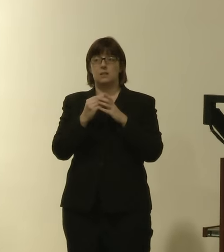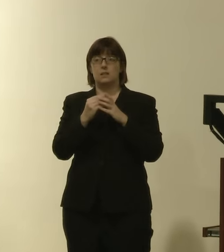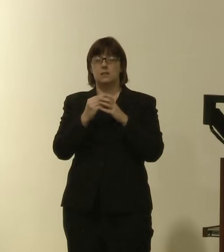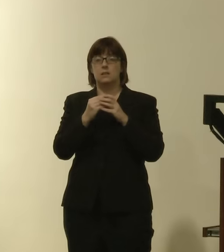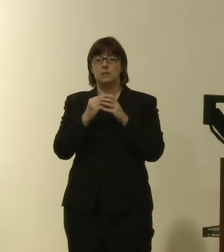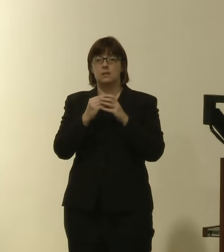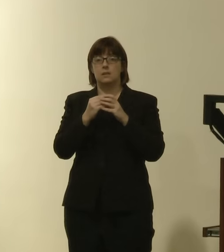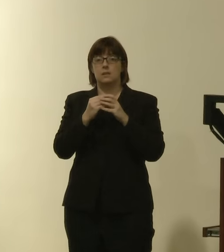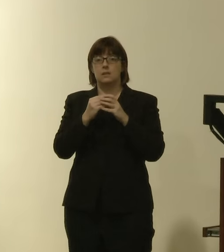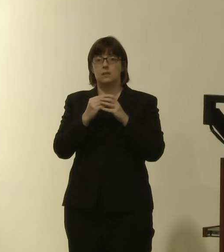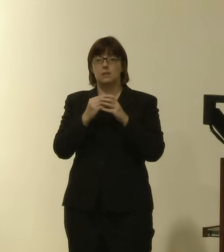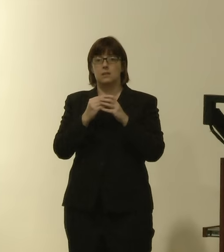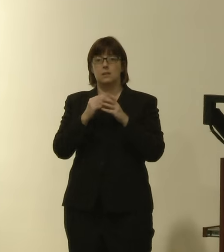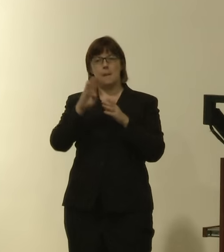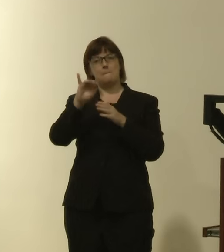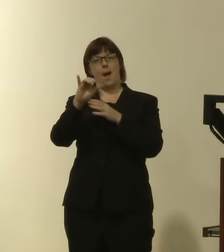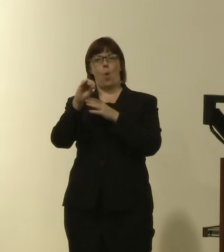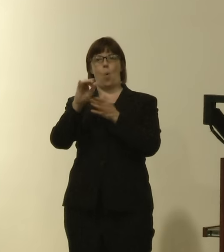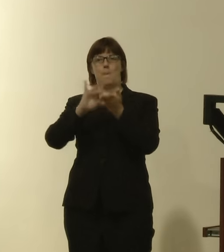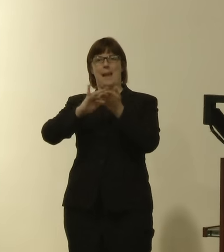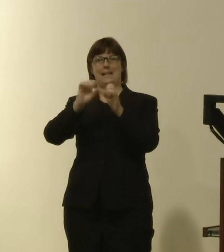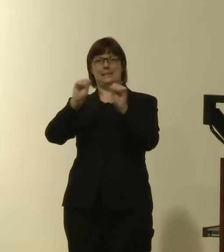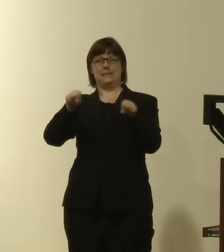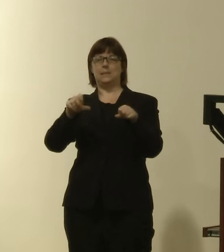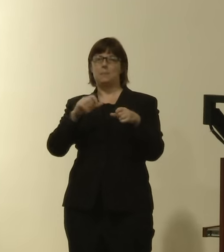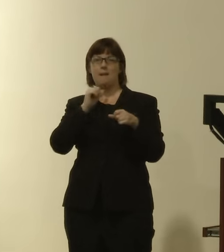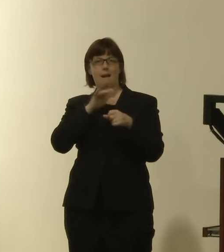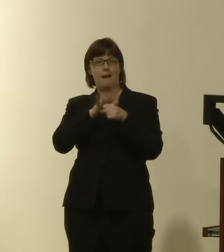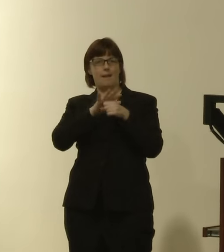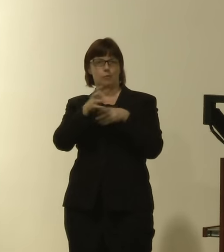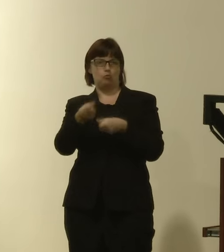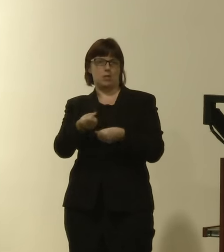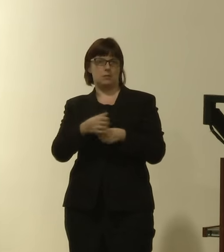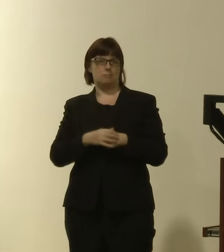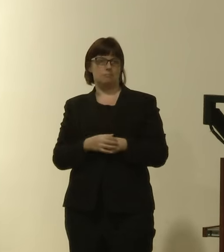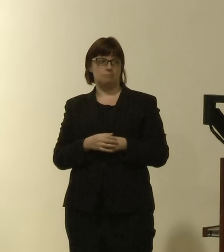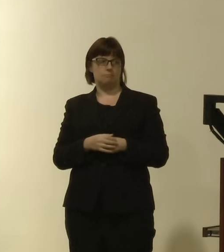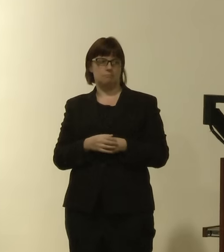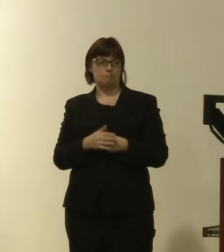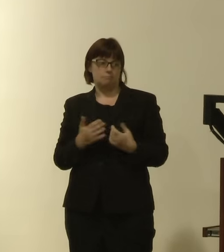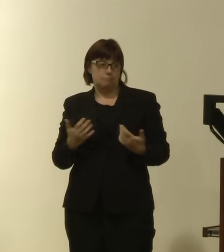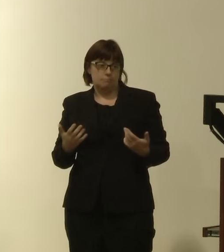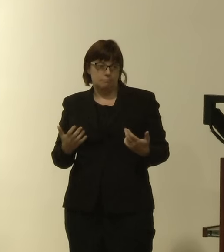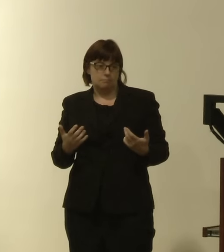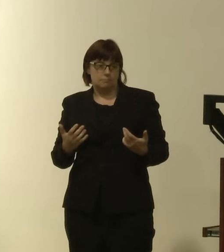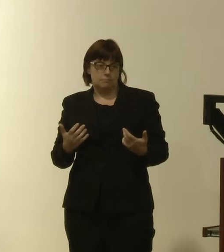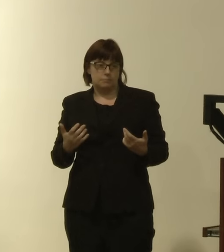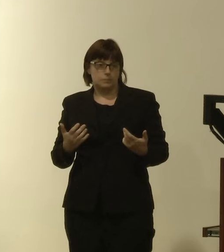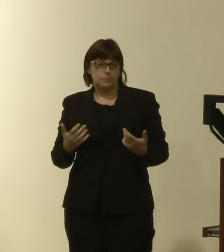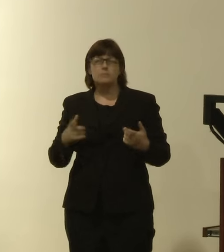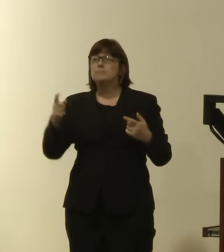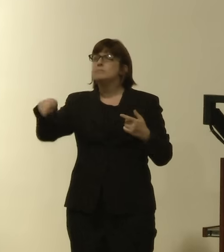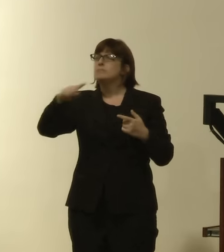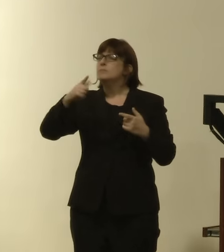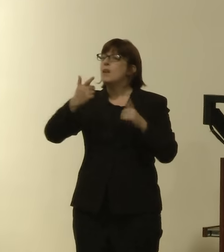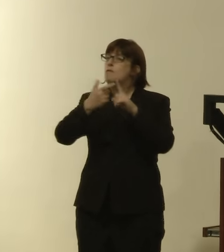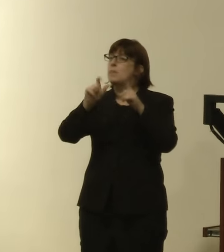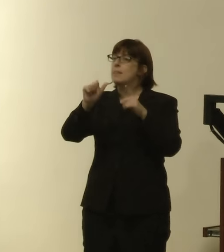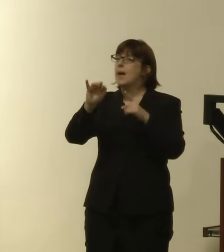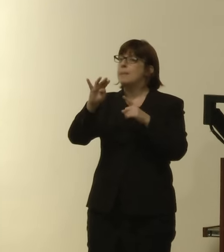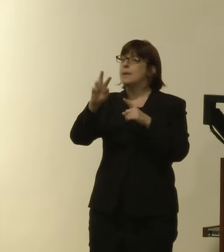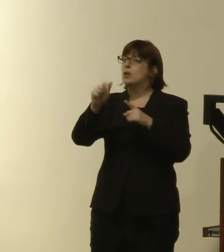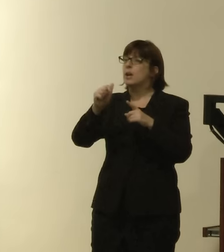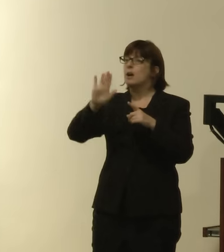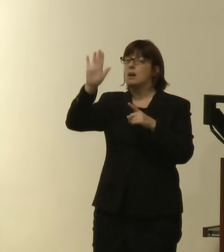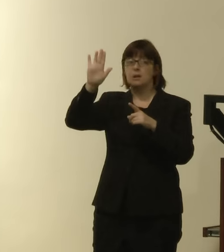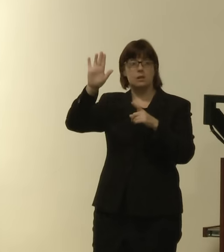the mistrust of the biomedical system. First of all, there wasn't a biomedical system, I just said. Anybody here from Liberia?